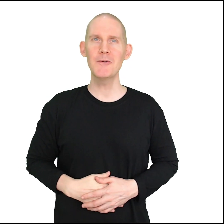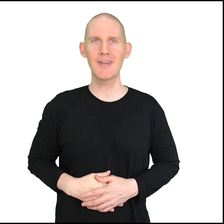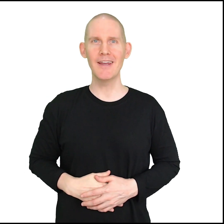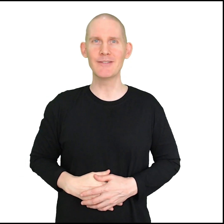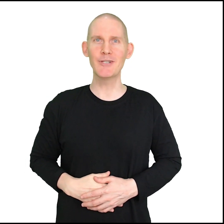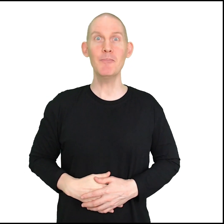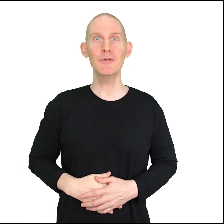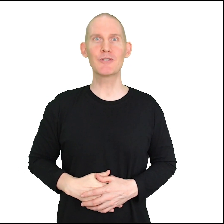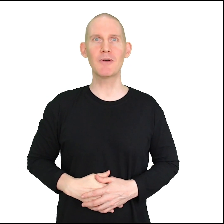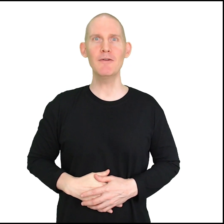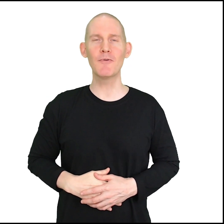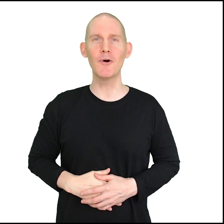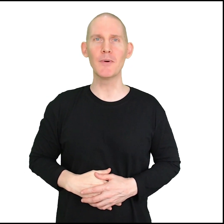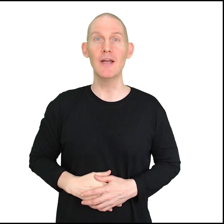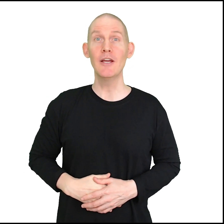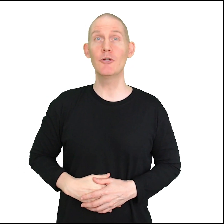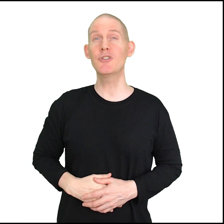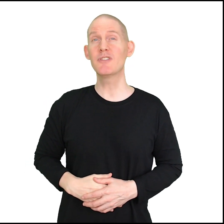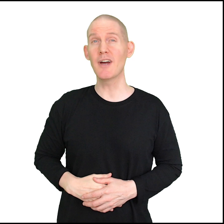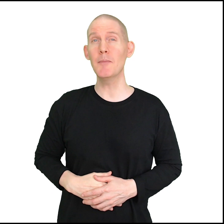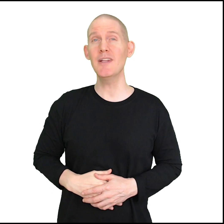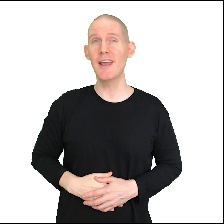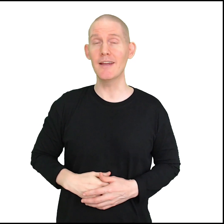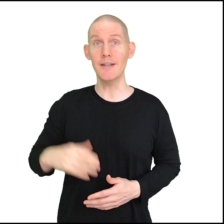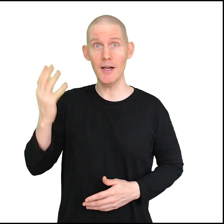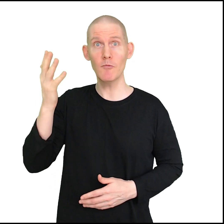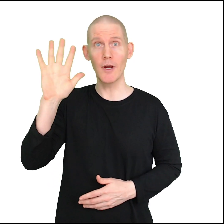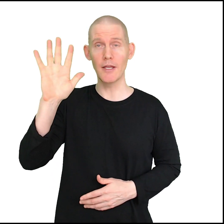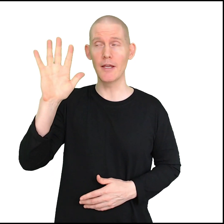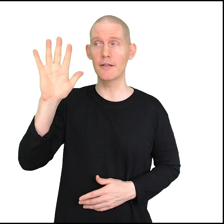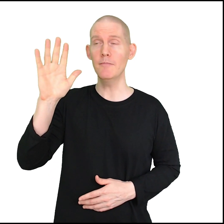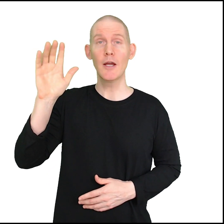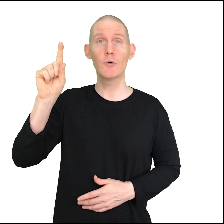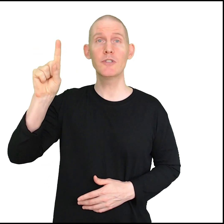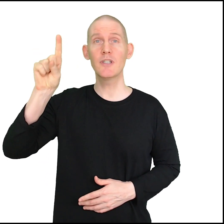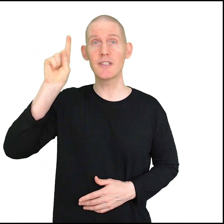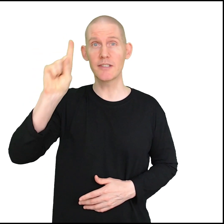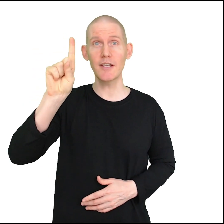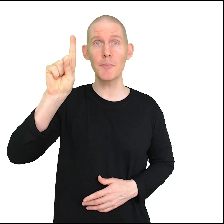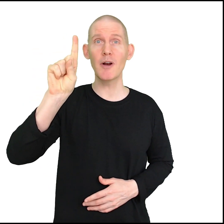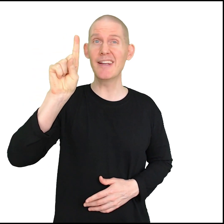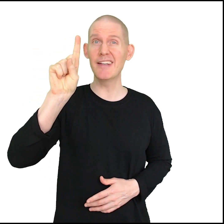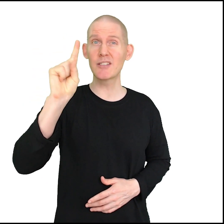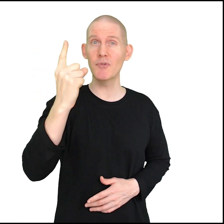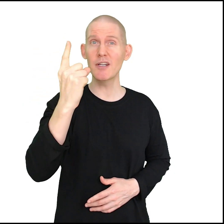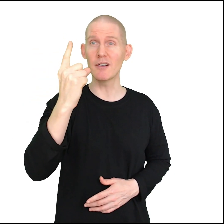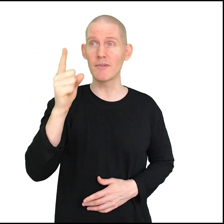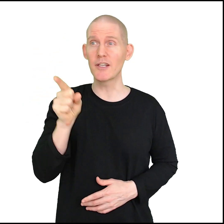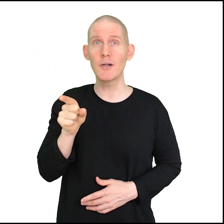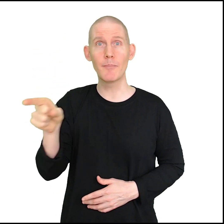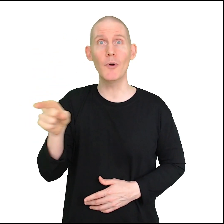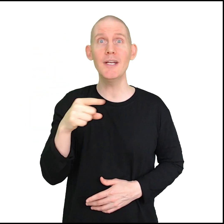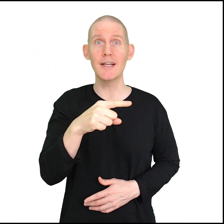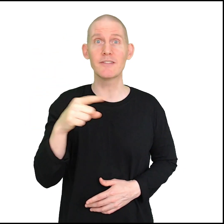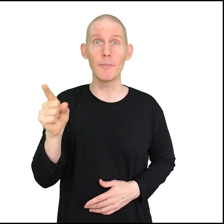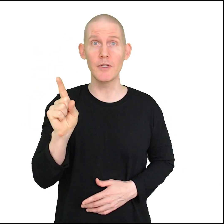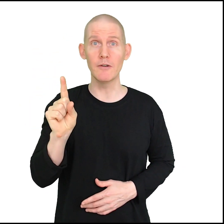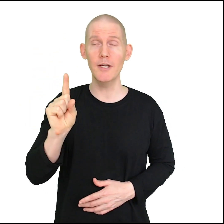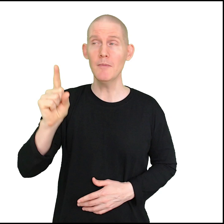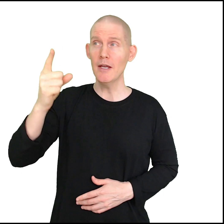Okay, simple and straightforward. Use your dominant hand. I'm right-handed. We're just going to stick up our index finger, like you're pointing at something, right?